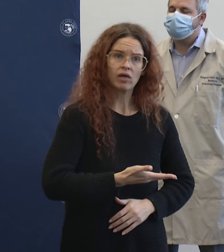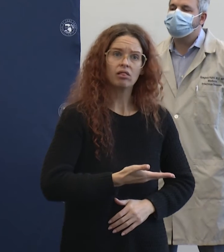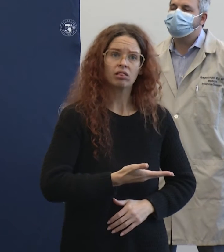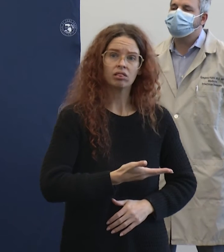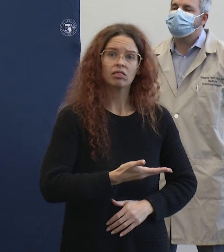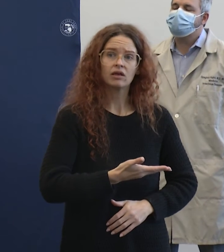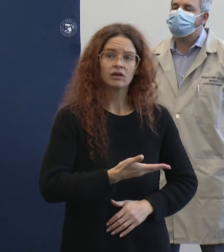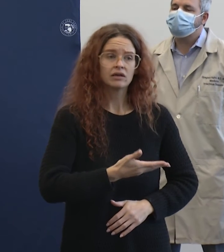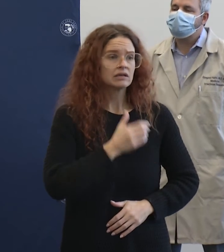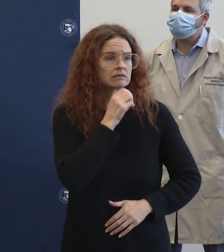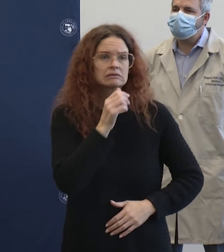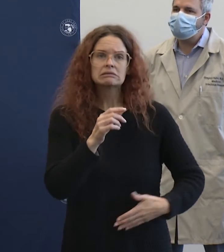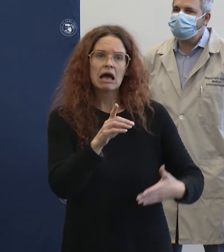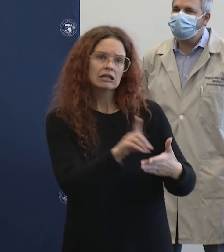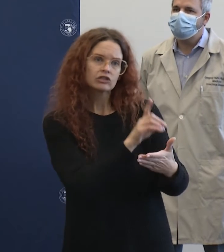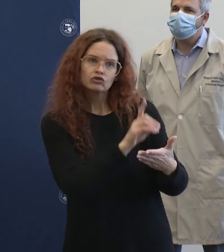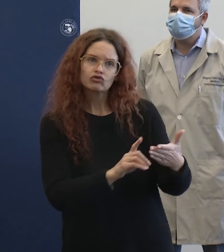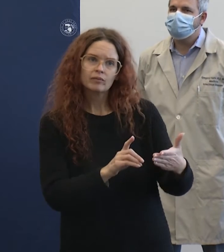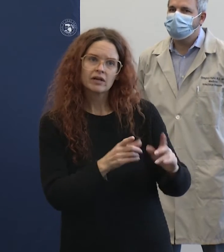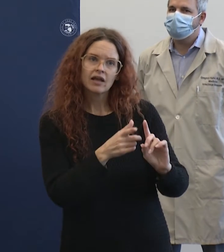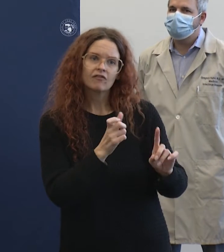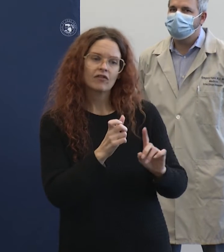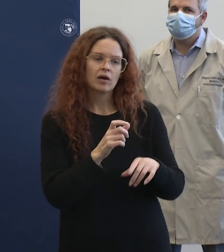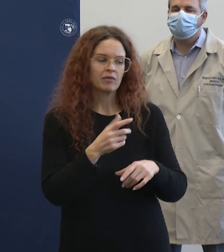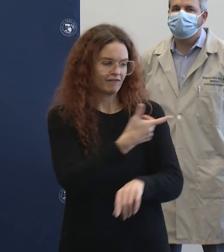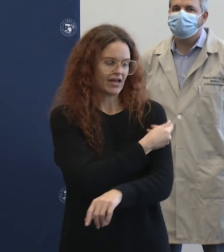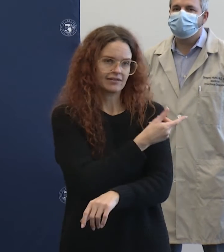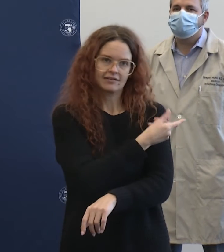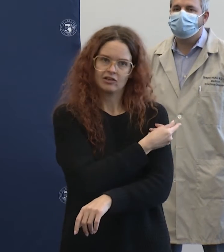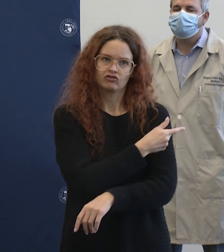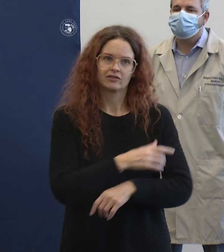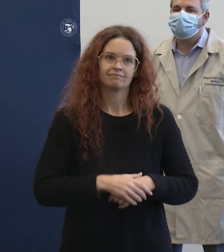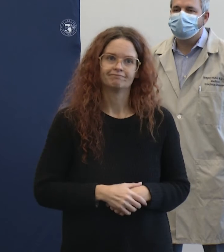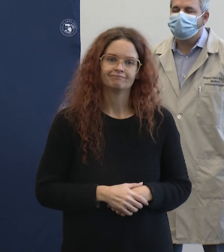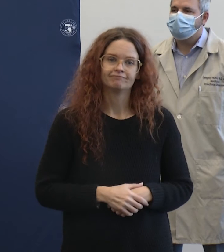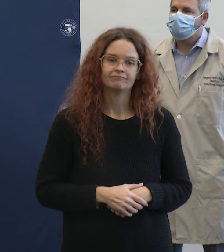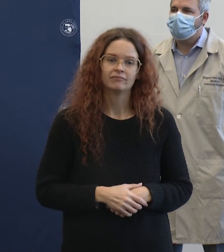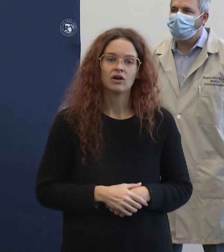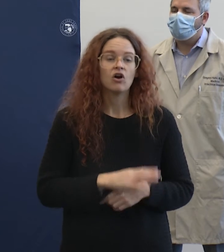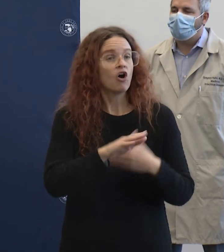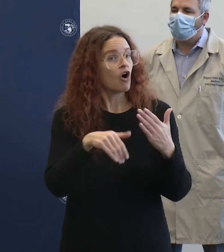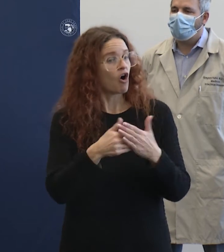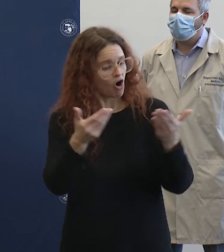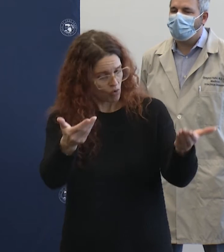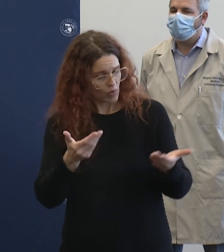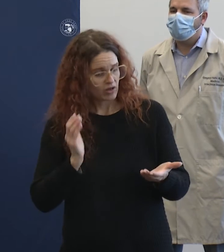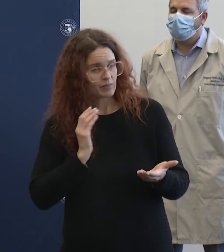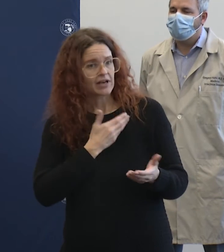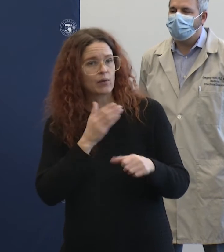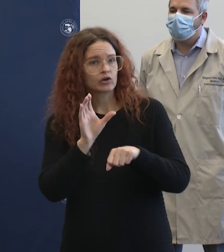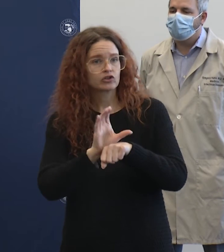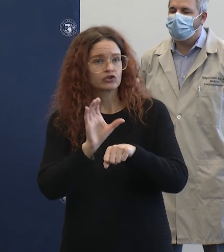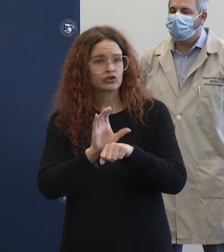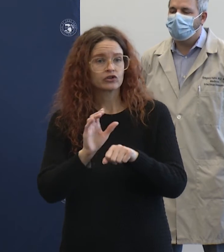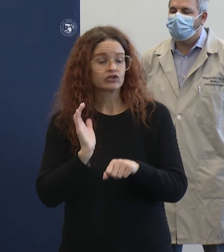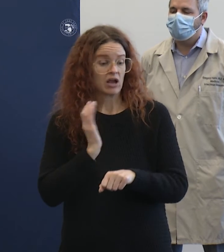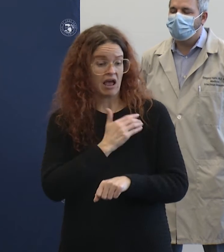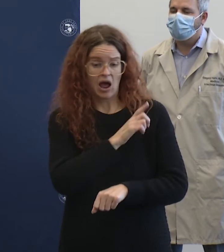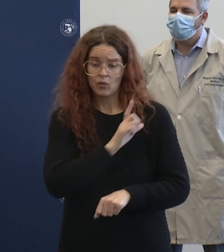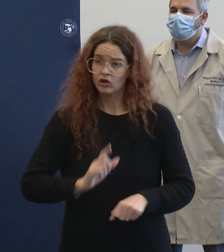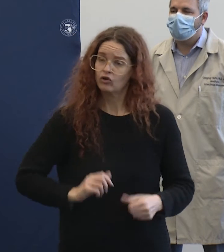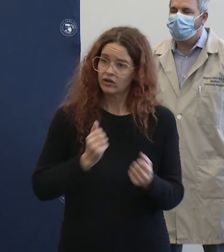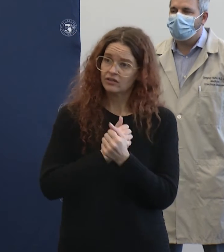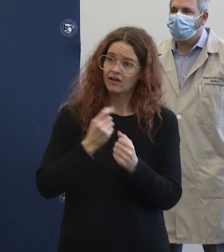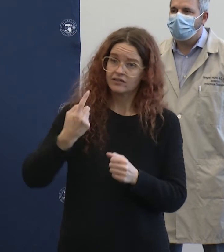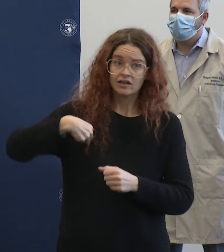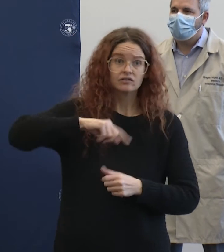and does not discriminate on the basis of vaccination status. All are always welcome in our Church. Our Lord loves us so much